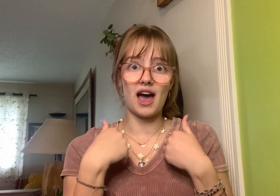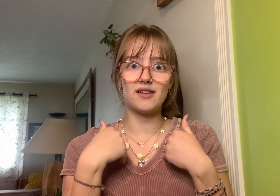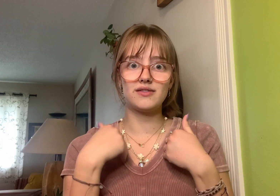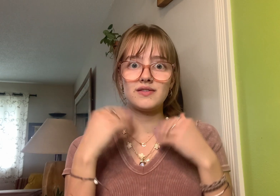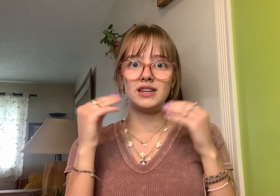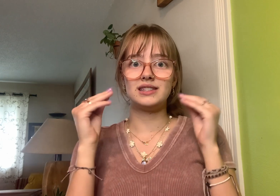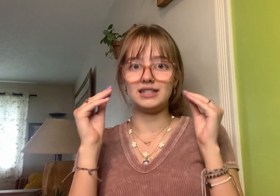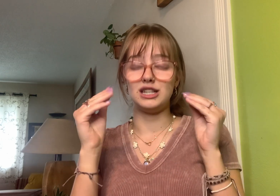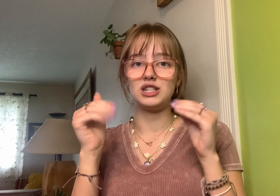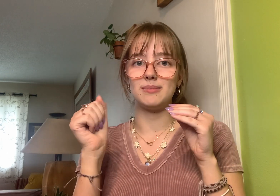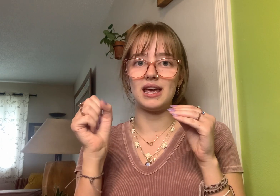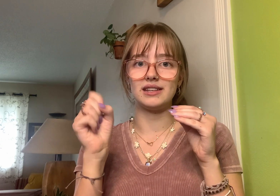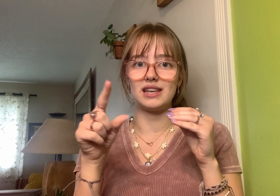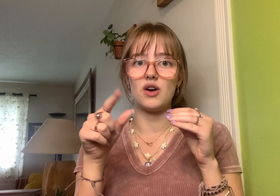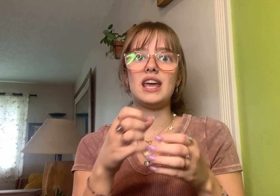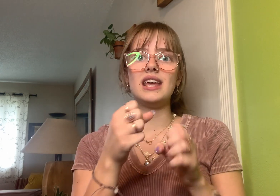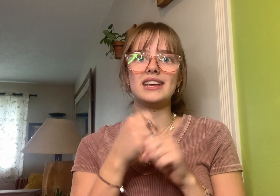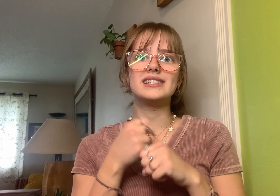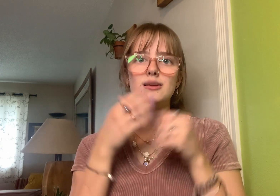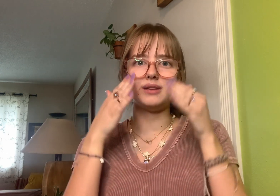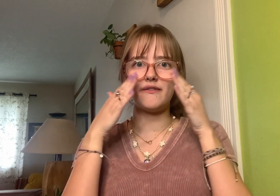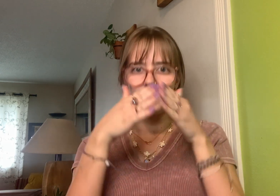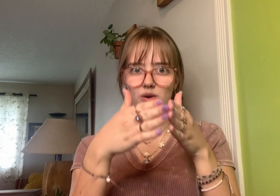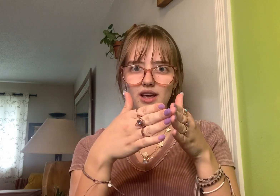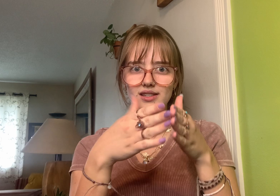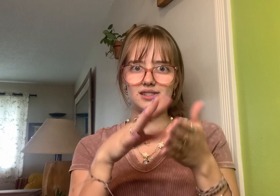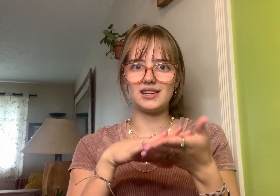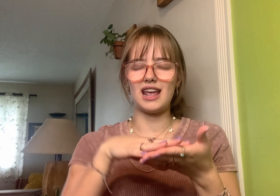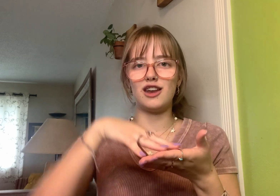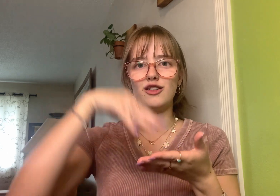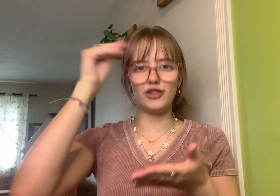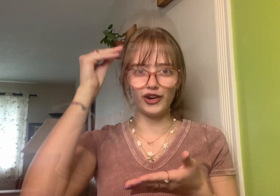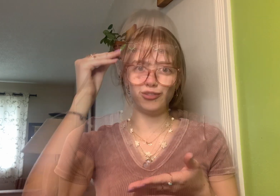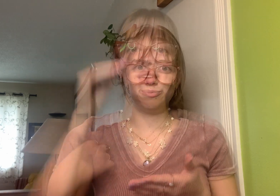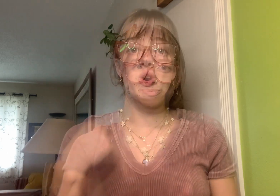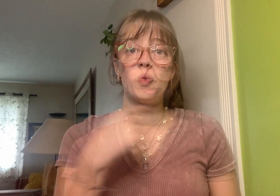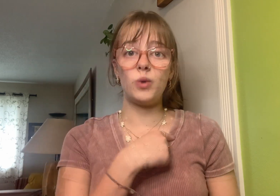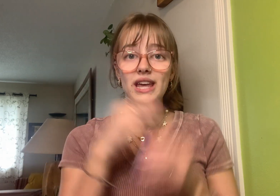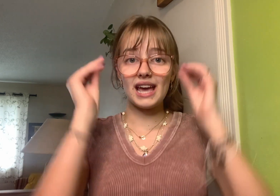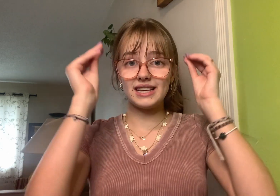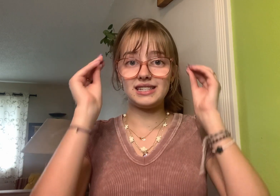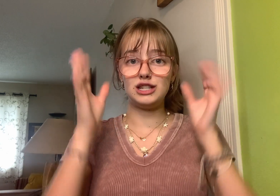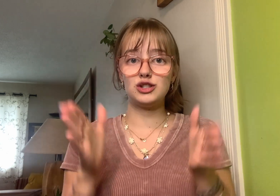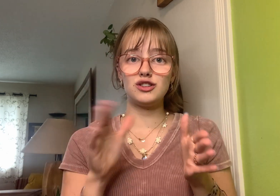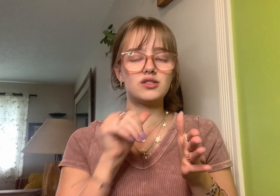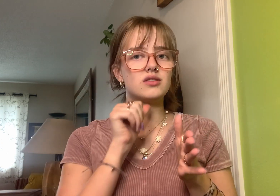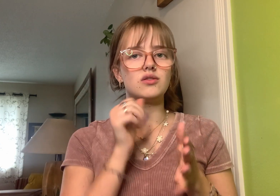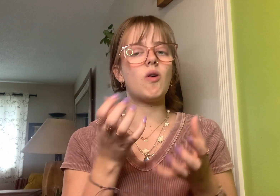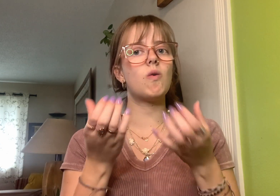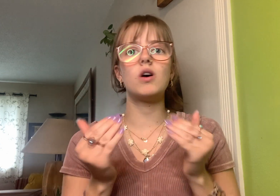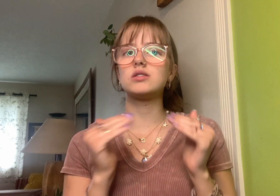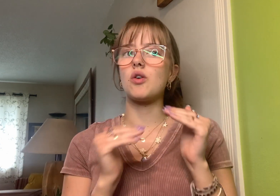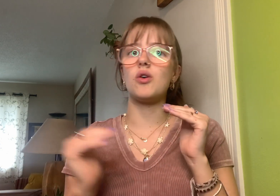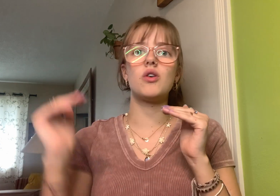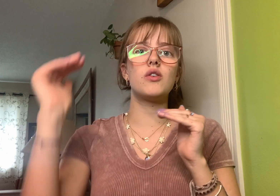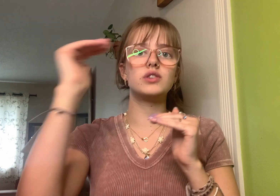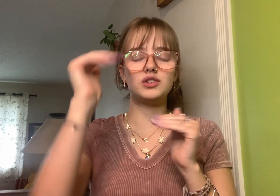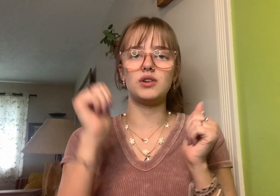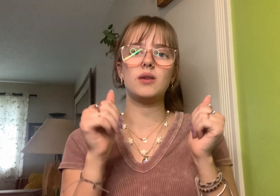have to teach them ASL, they get to be focused and learn. We as teachers don't want to overdo it